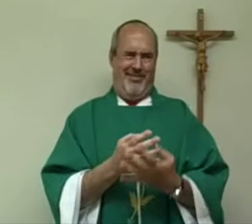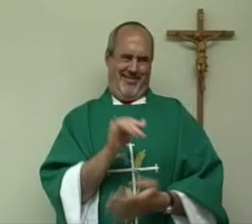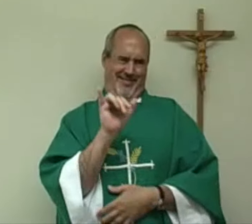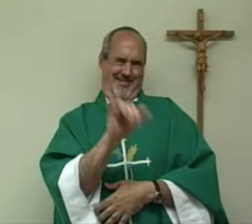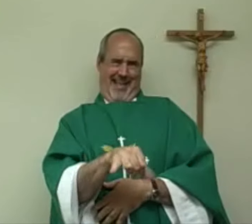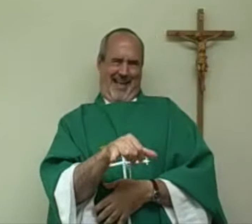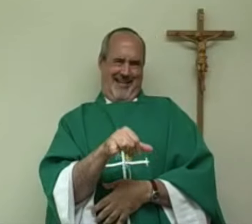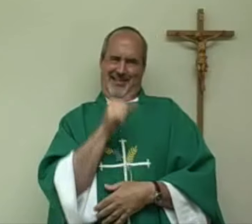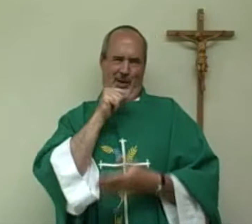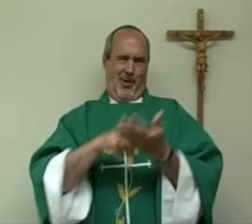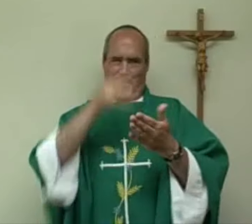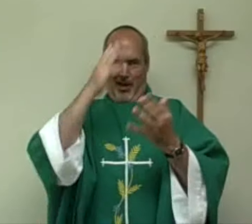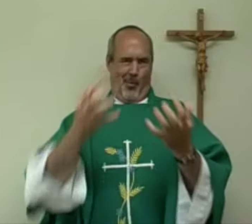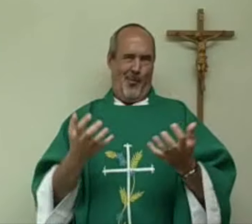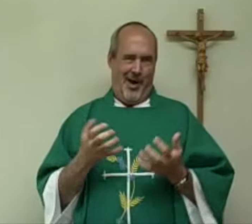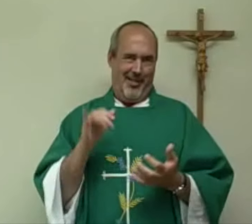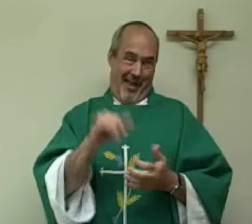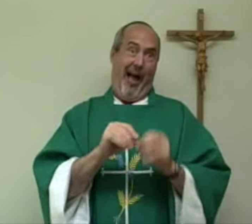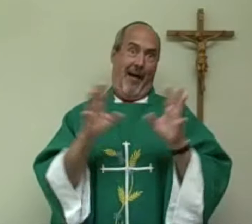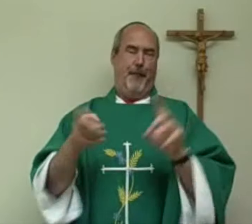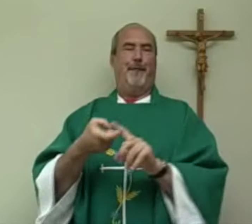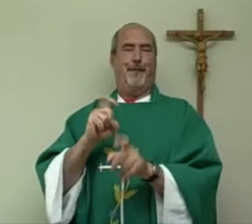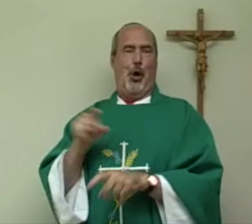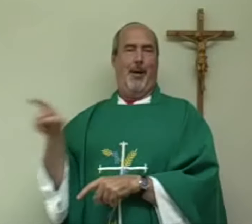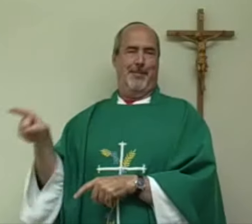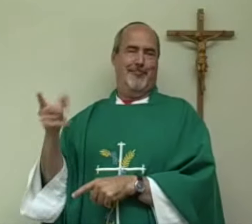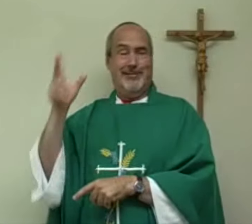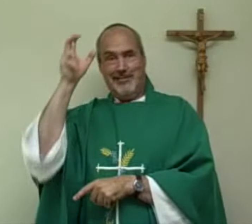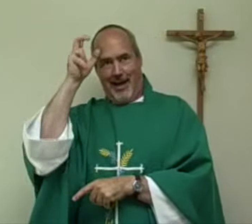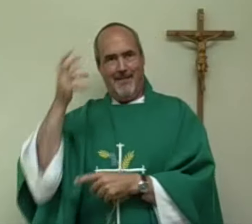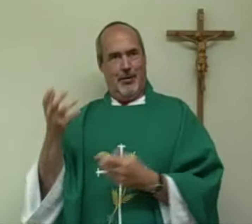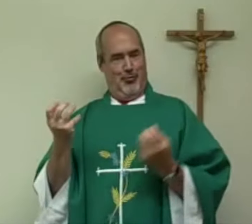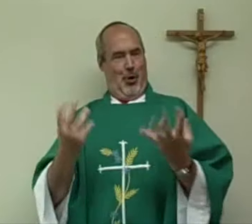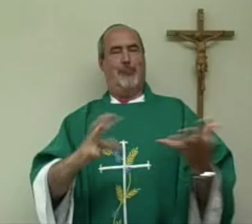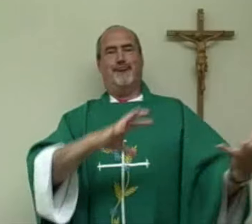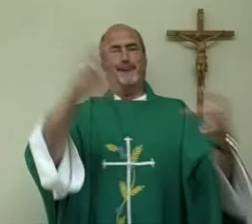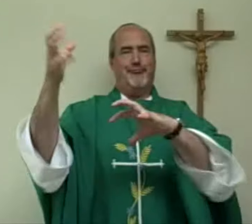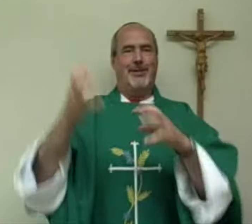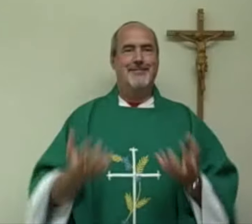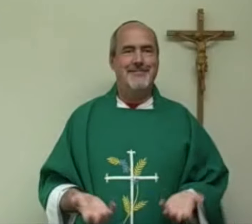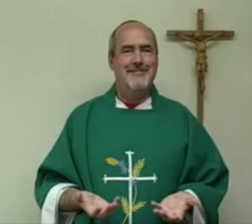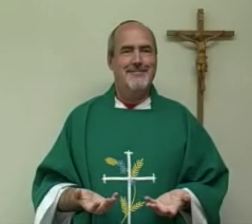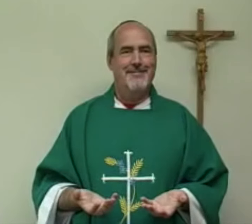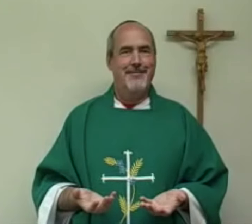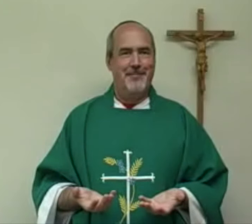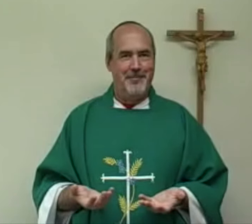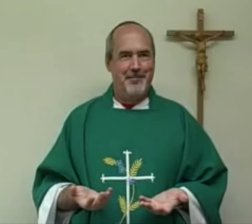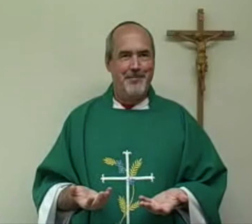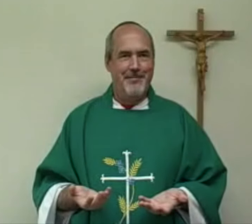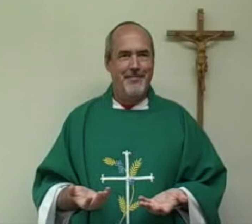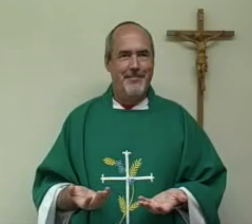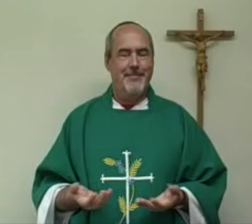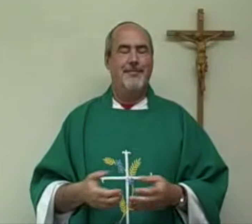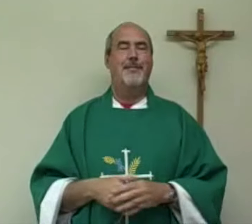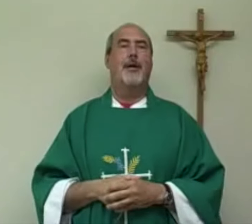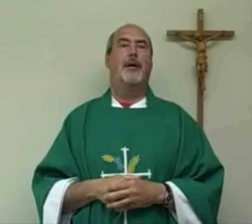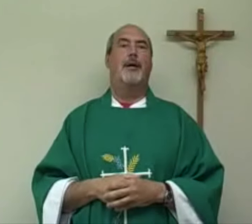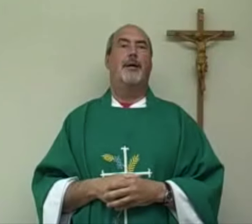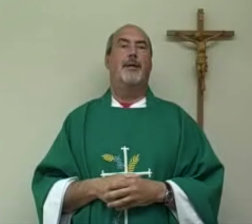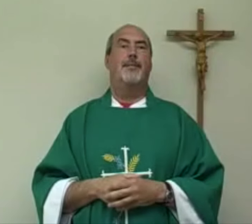message causes us to stray from the message and not what God wants, then obviously we know that that message is from the devil and